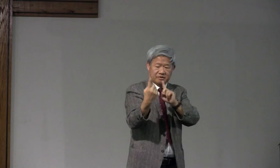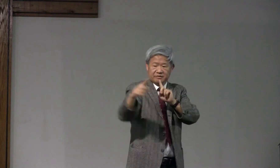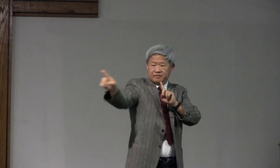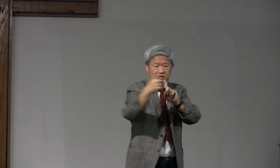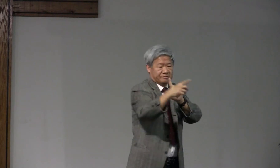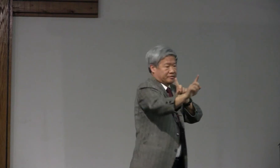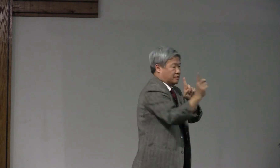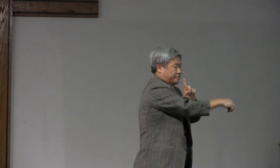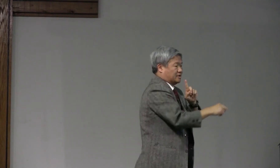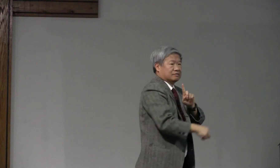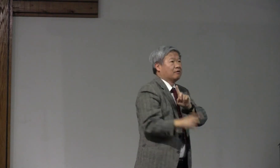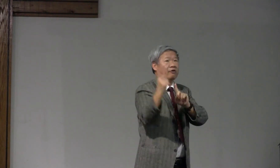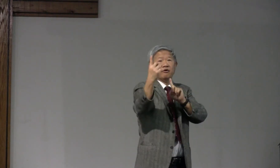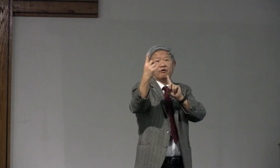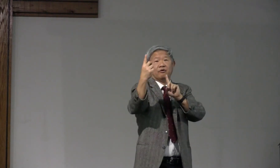God wants to communicate with us.